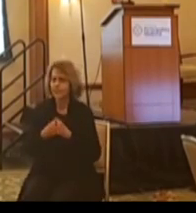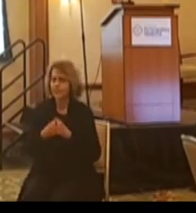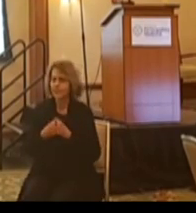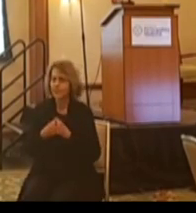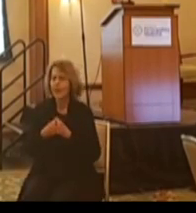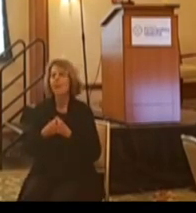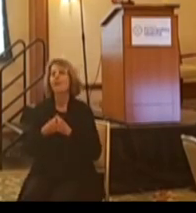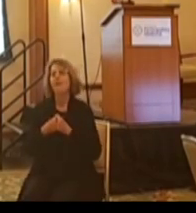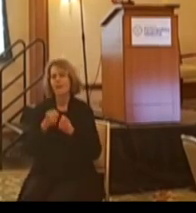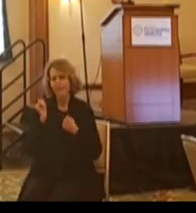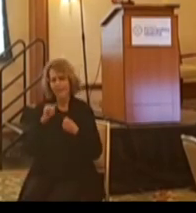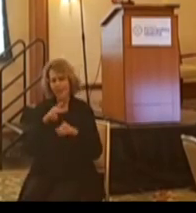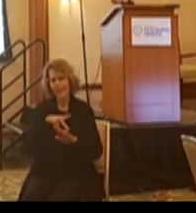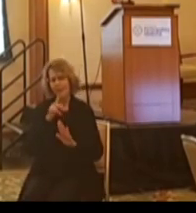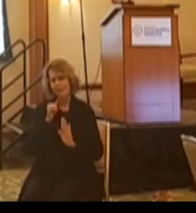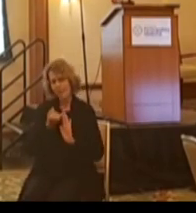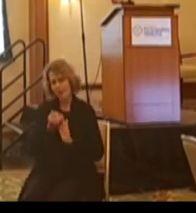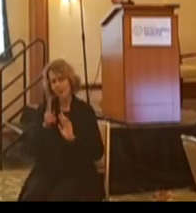that